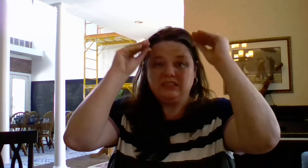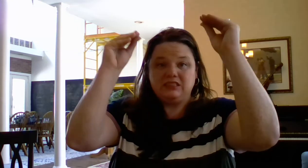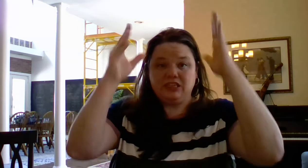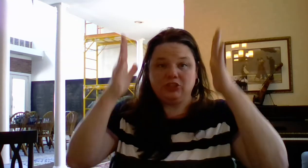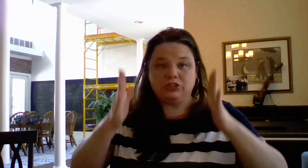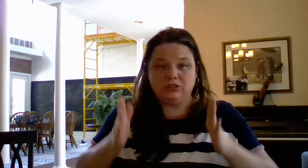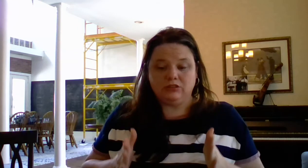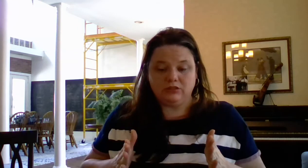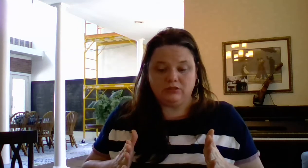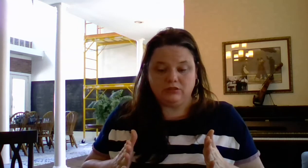teacher,